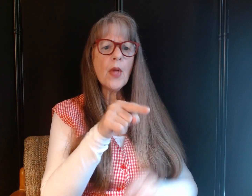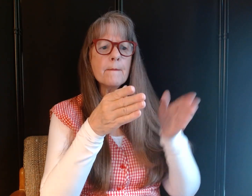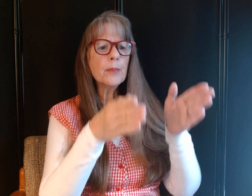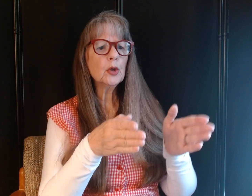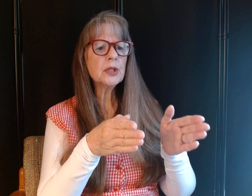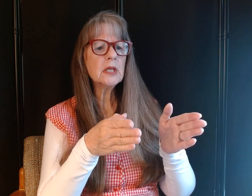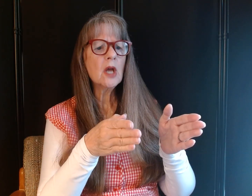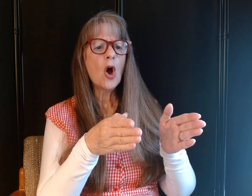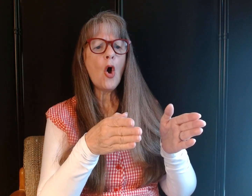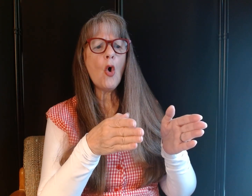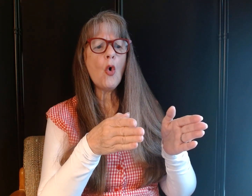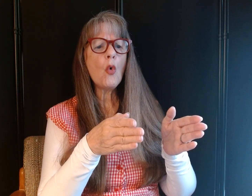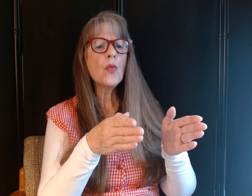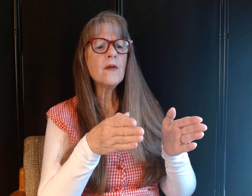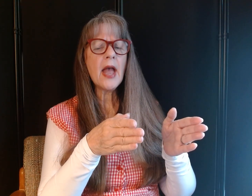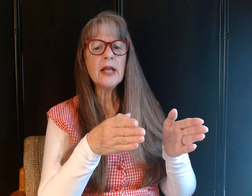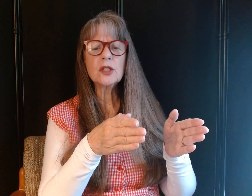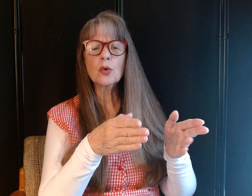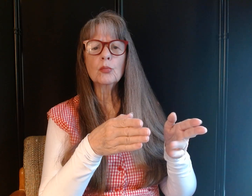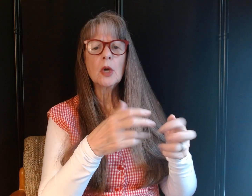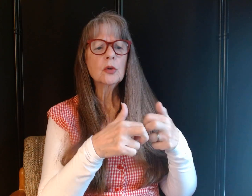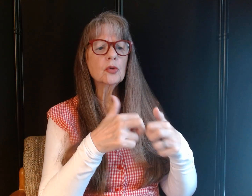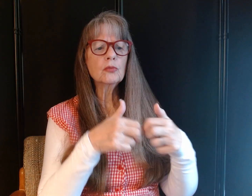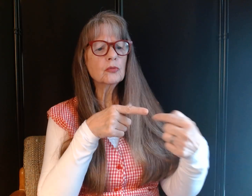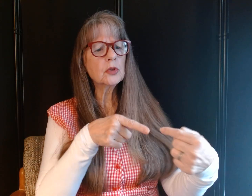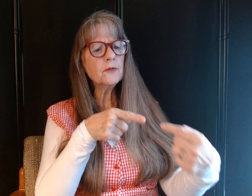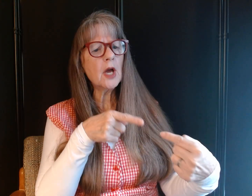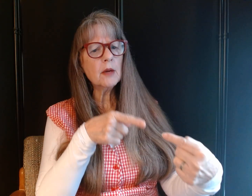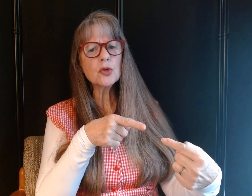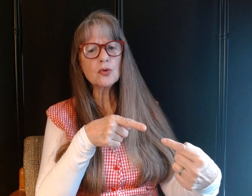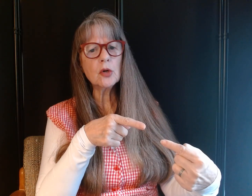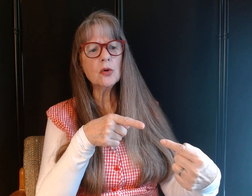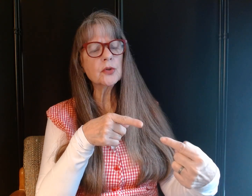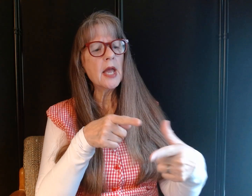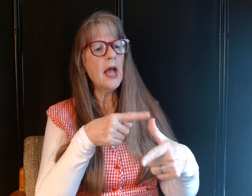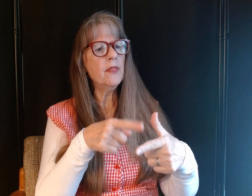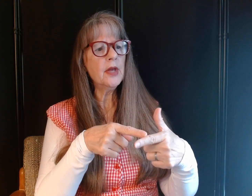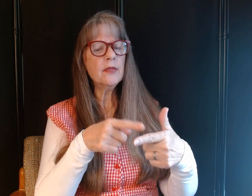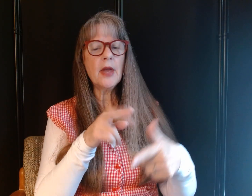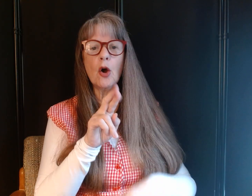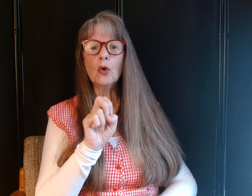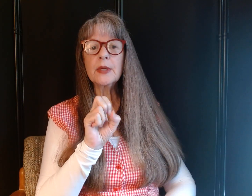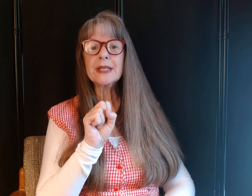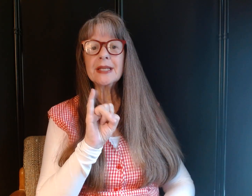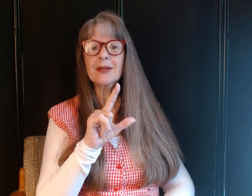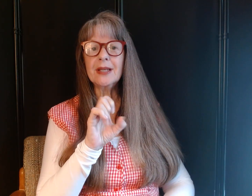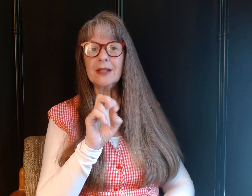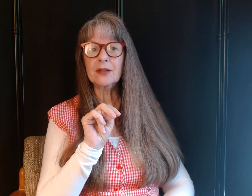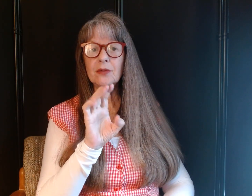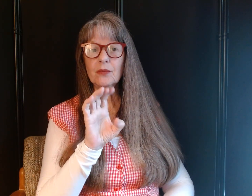that person, oh, they've had some tough time struggles and then they are resilient,